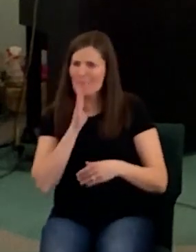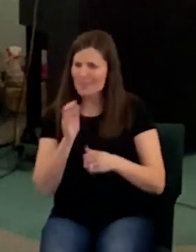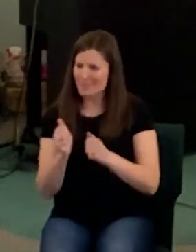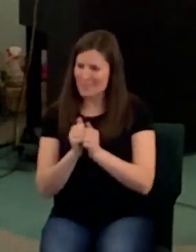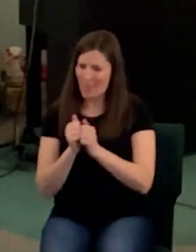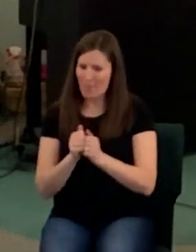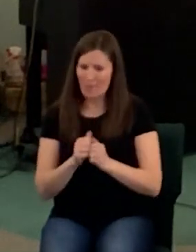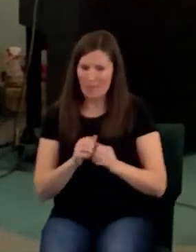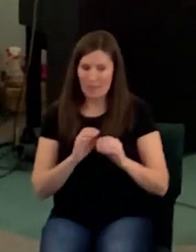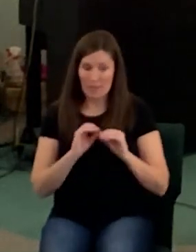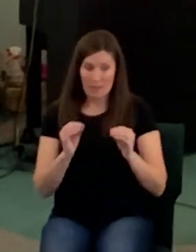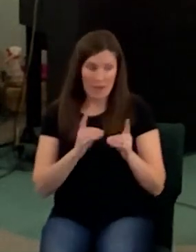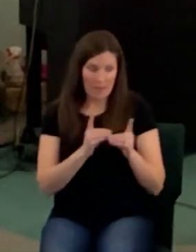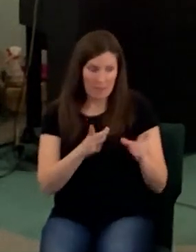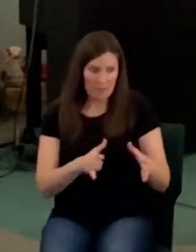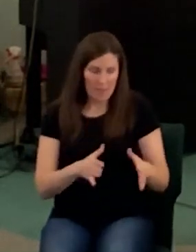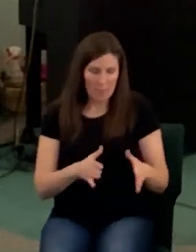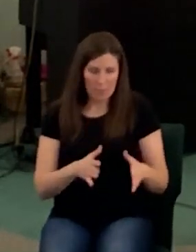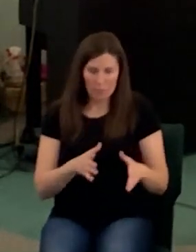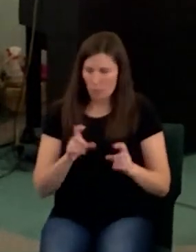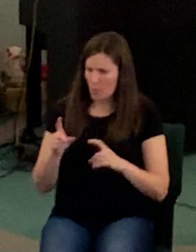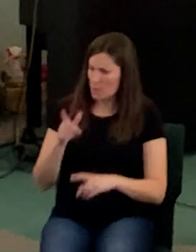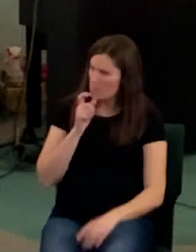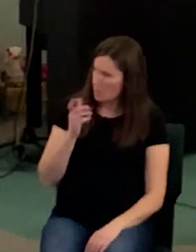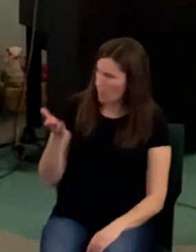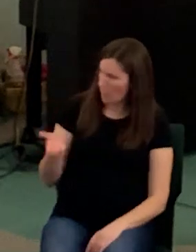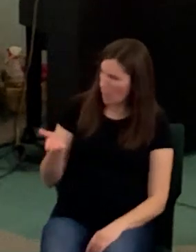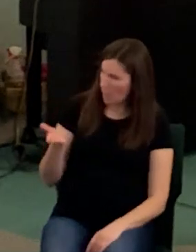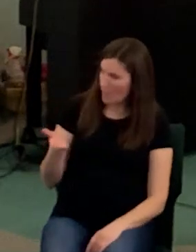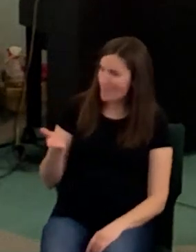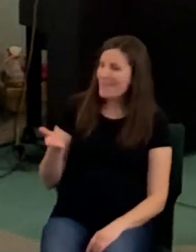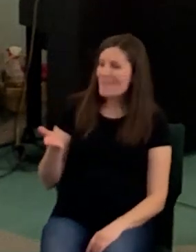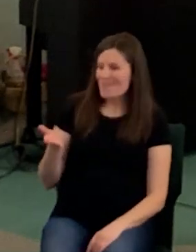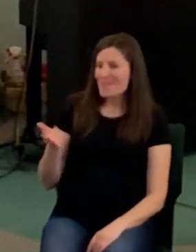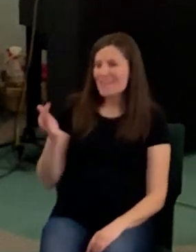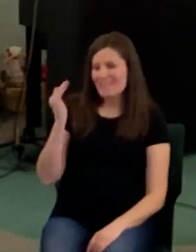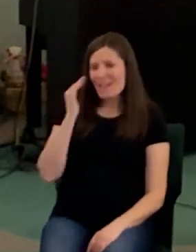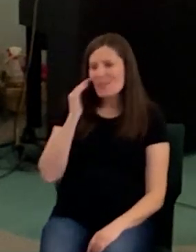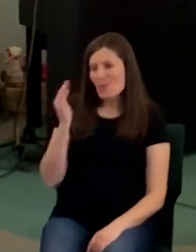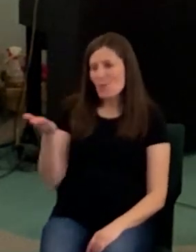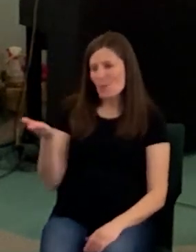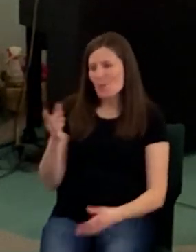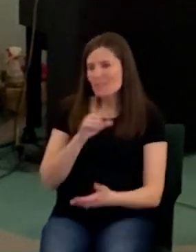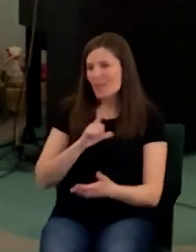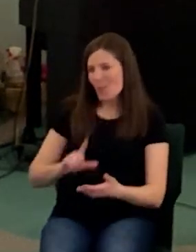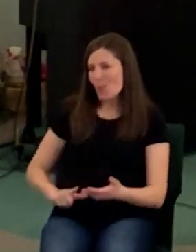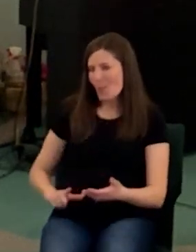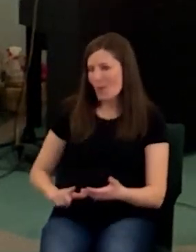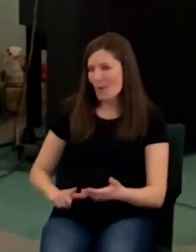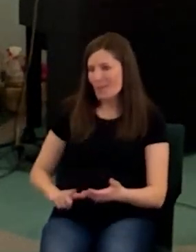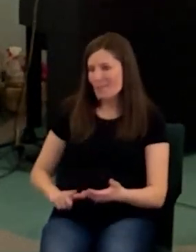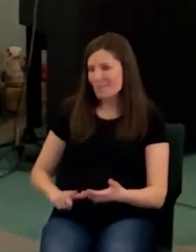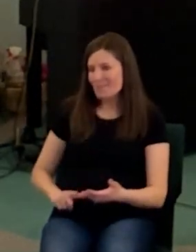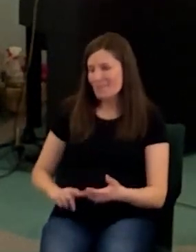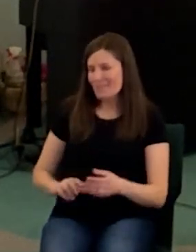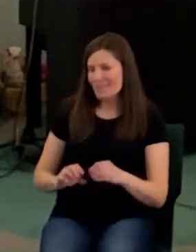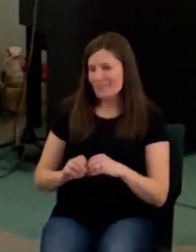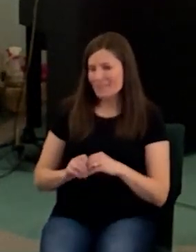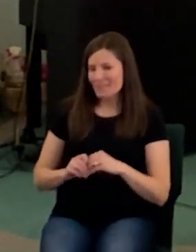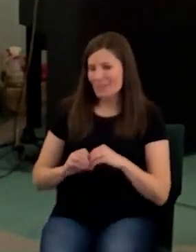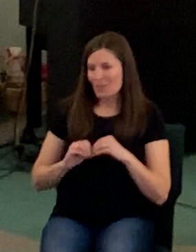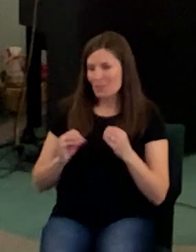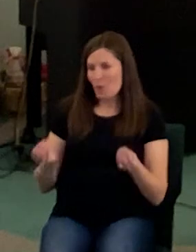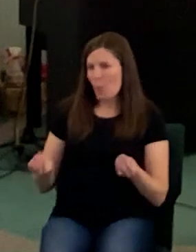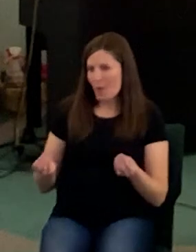disciples ventured to question him, "Who are you?" knowing that it was the Lord. Nobody wanted to be Captain Obvious